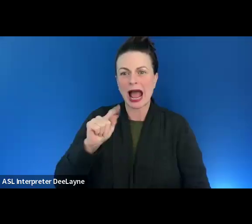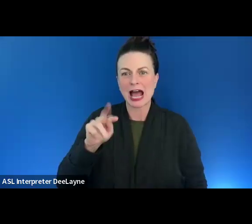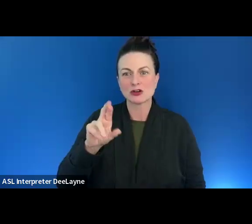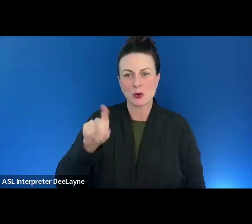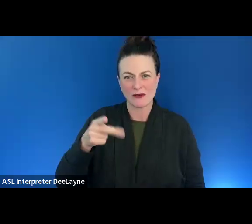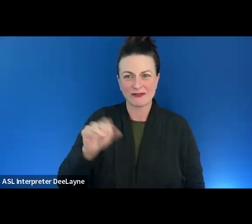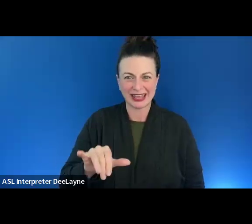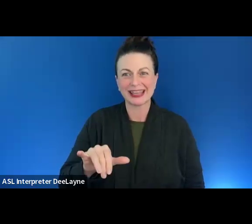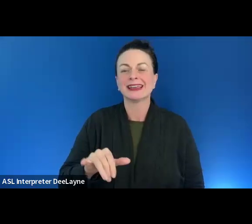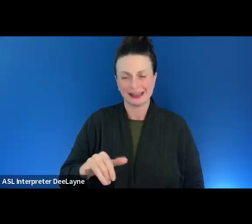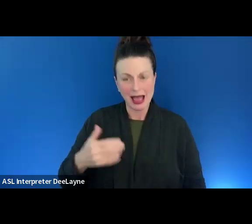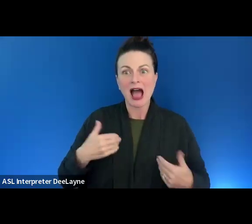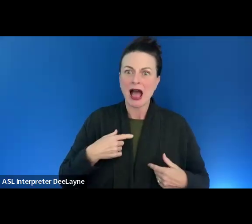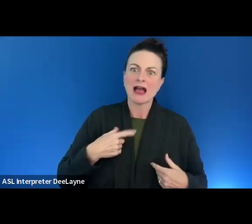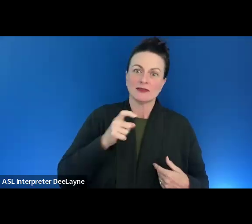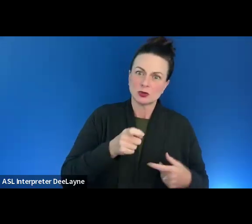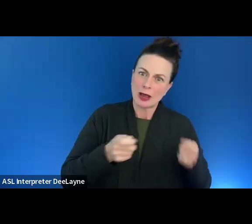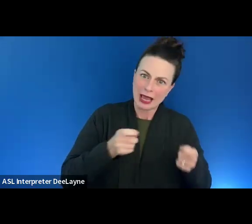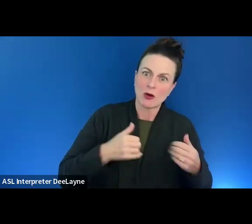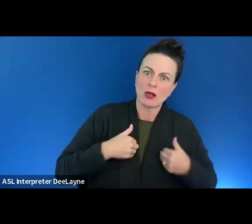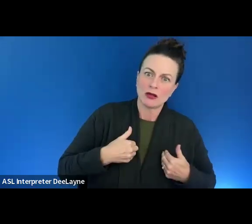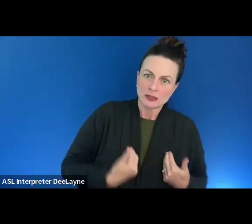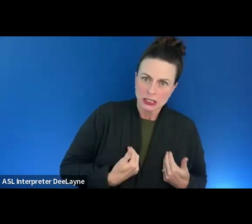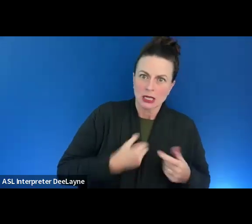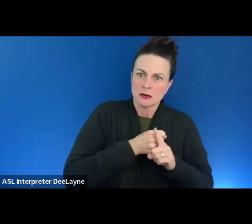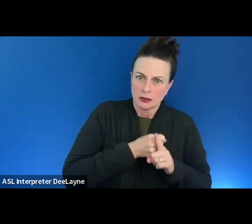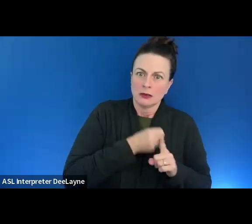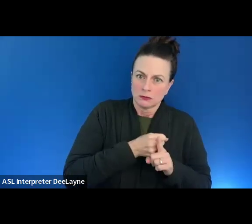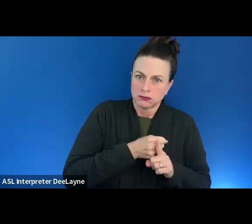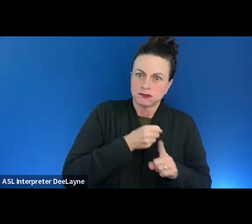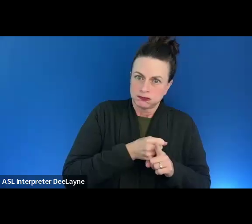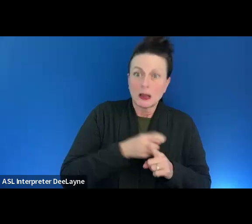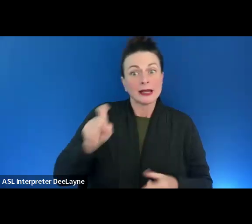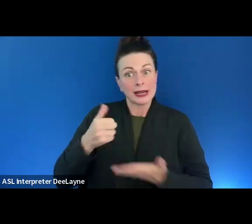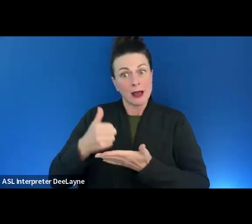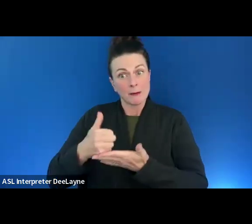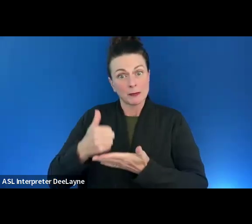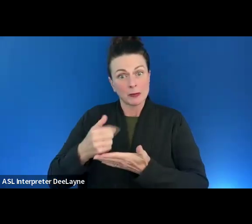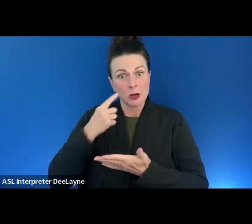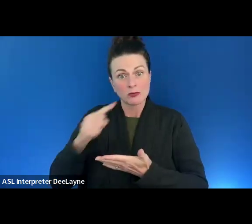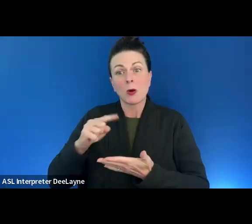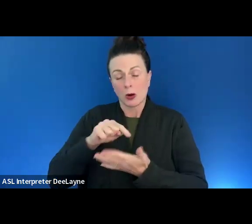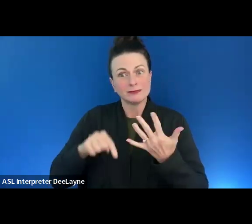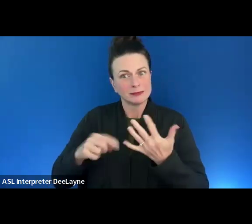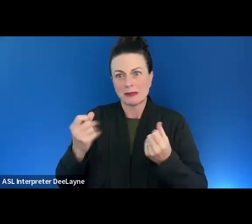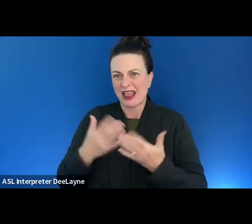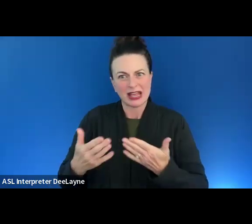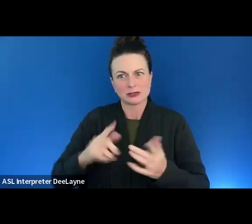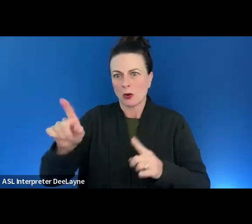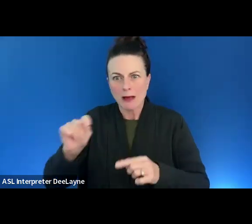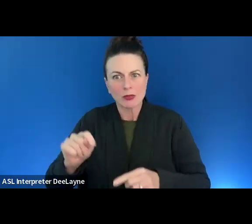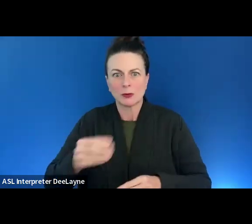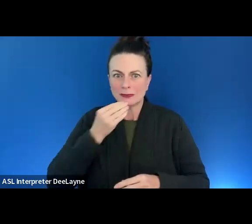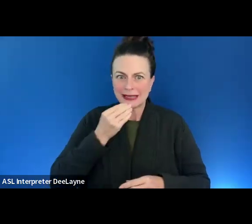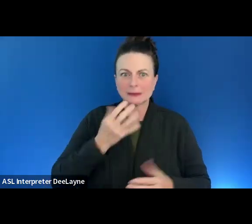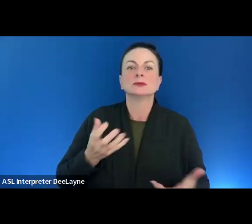deal with fatigue, and I also have to deal with needing assistance for ADL. So using the restroom, eating, things